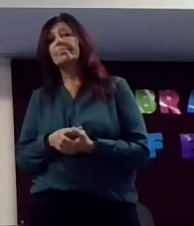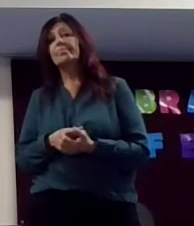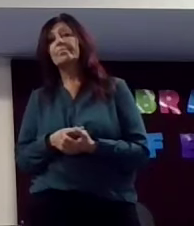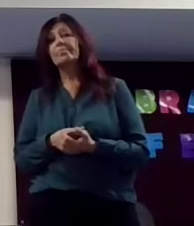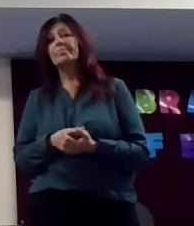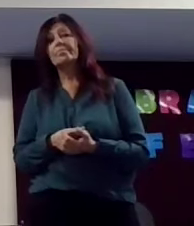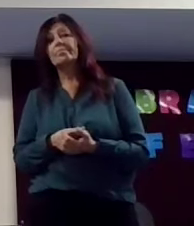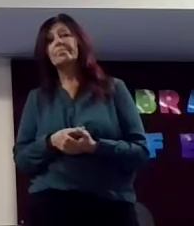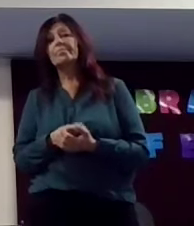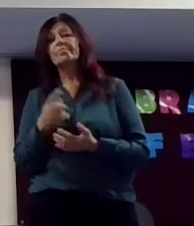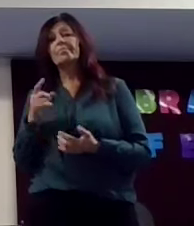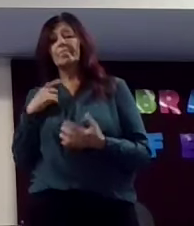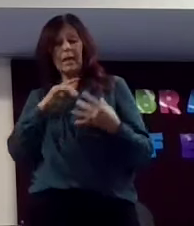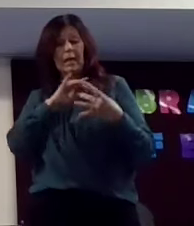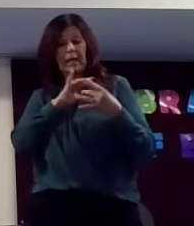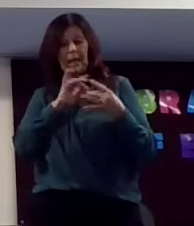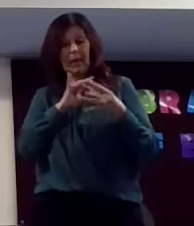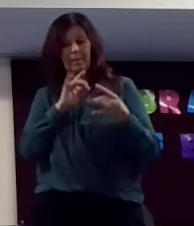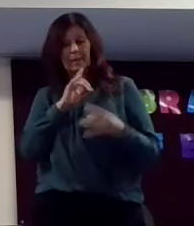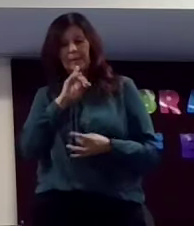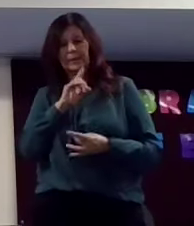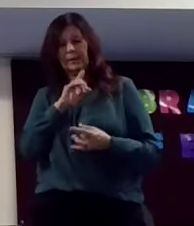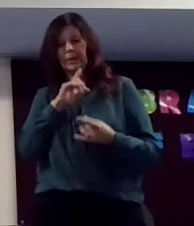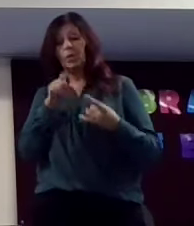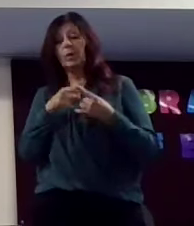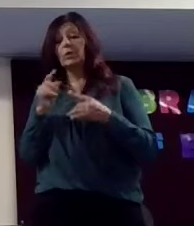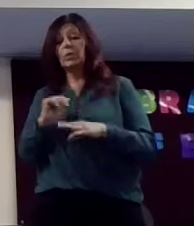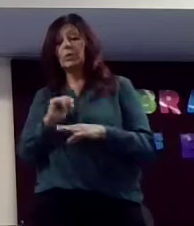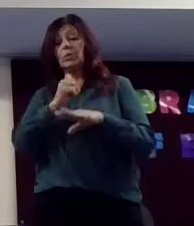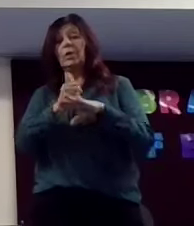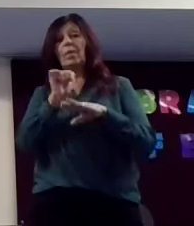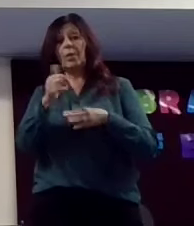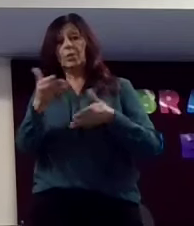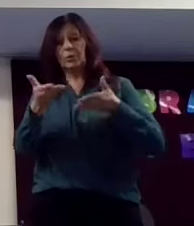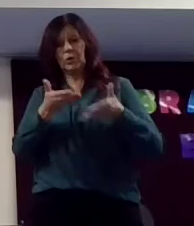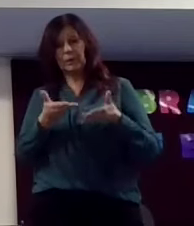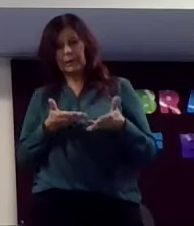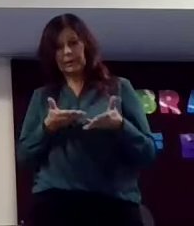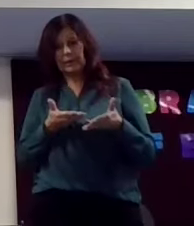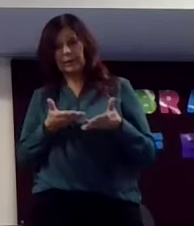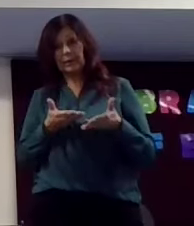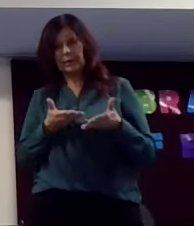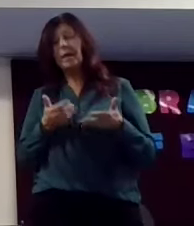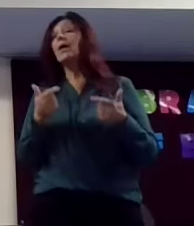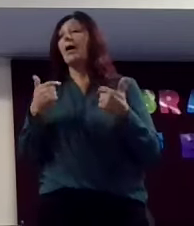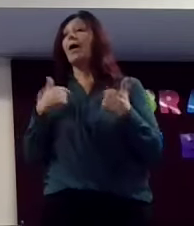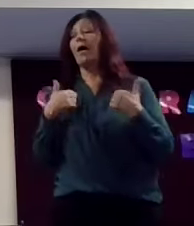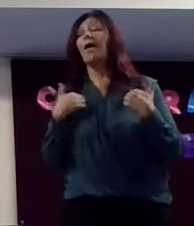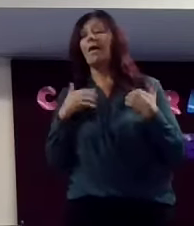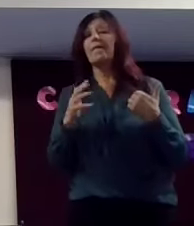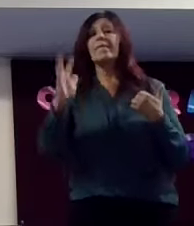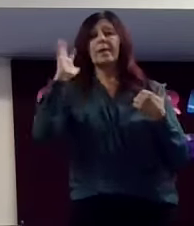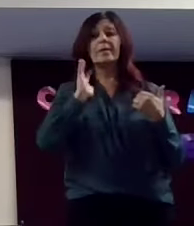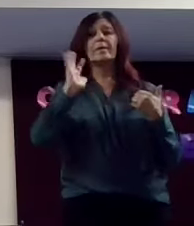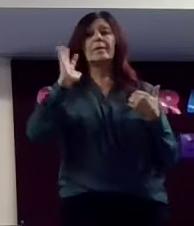A comment and a quick question. A comment is this: when you implement them services, because I have in the